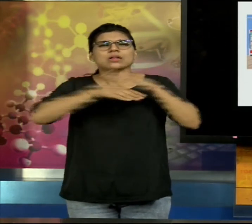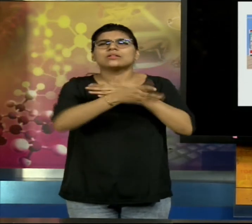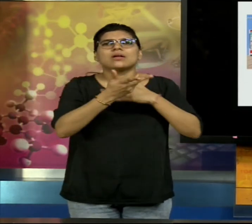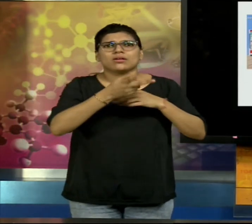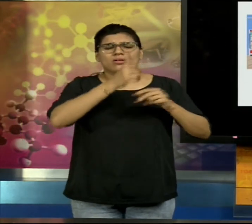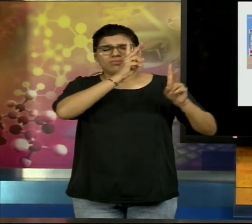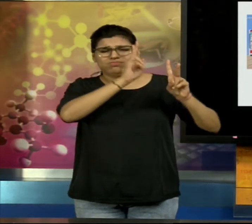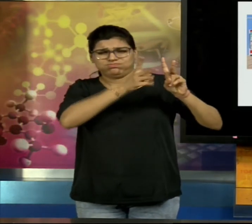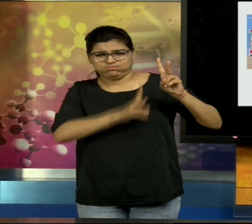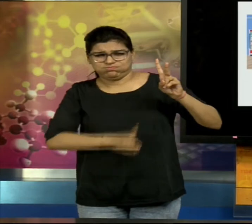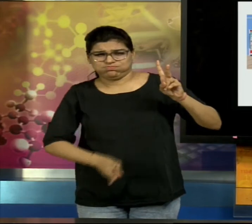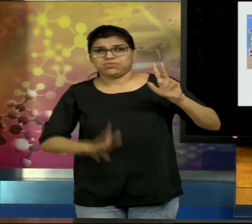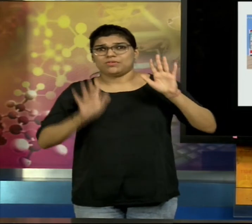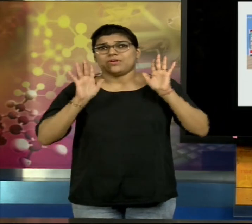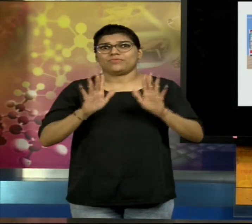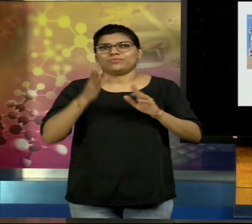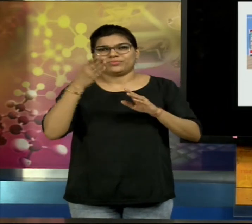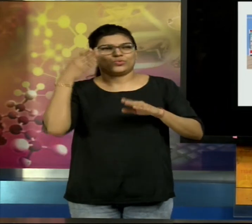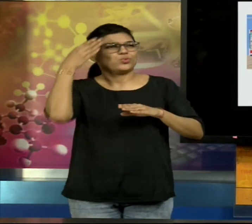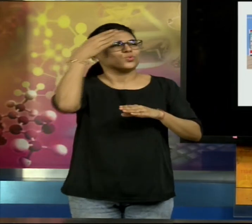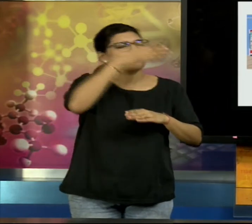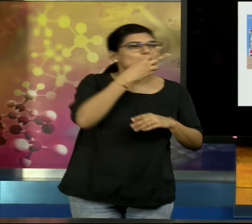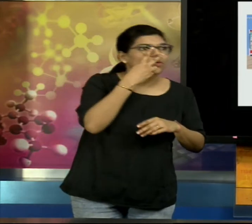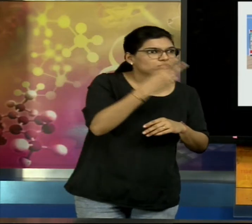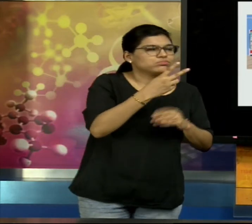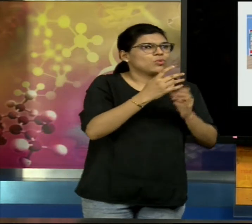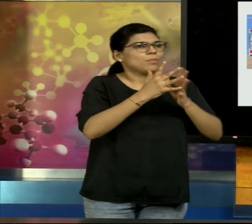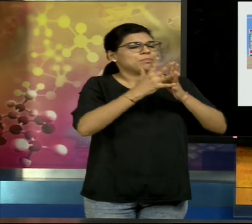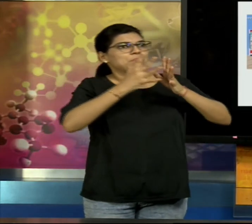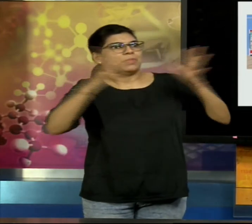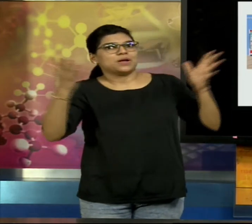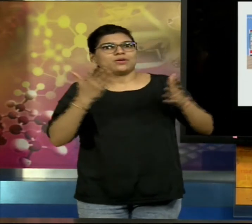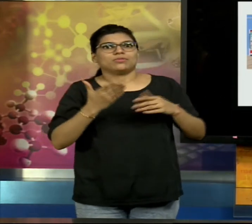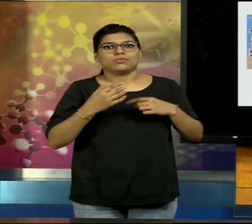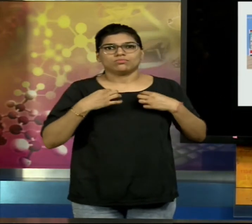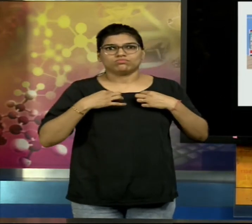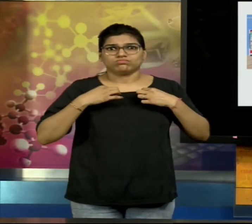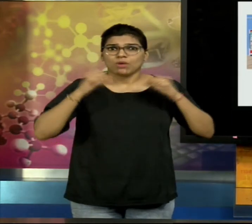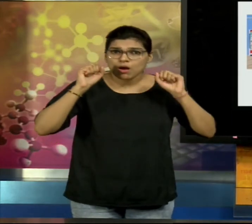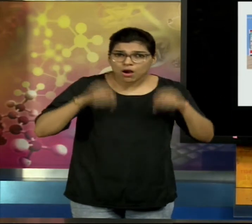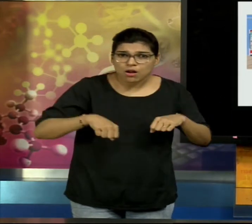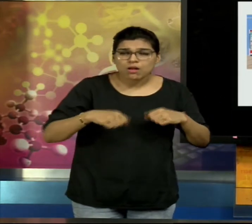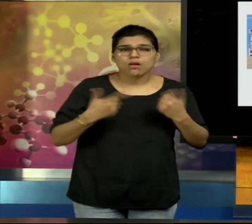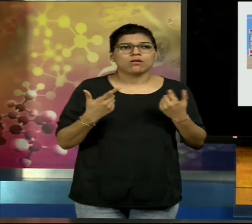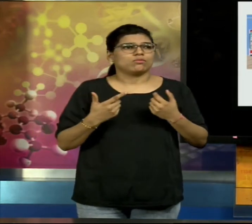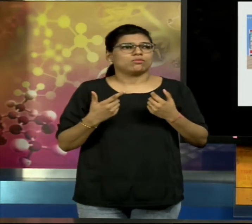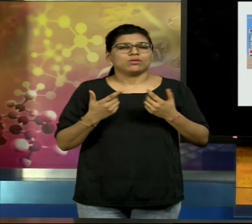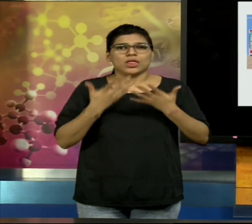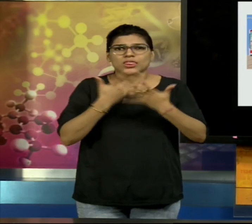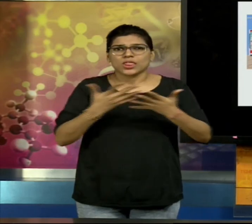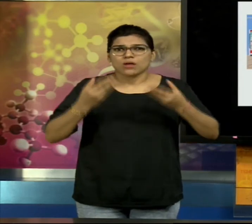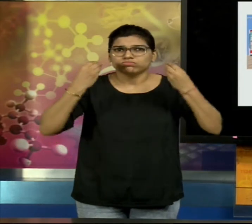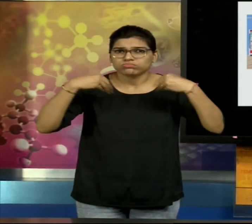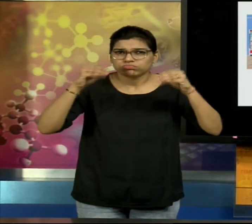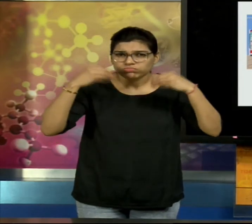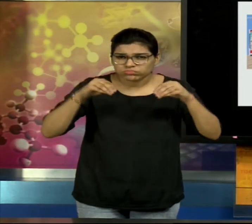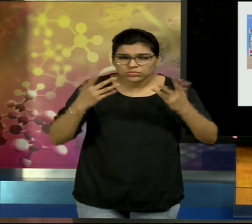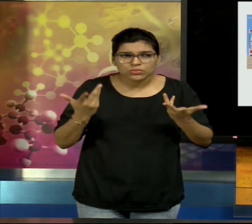for example, Big Bazaar you may have seen, or some other modern bazaar which